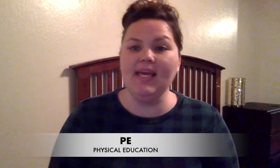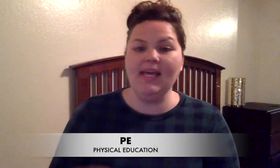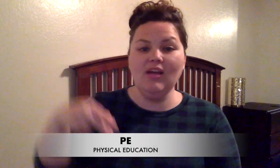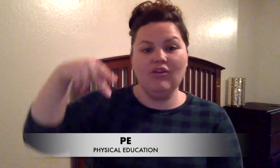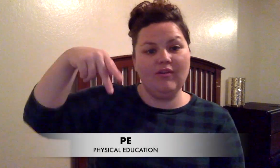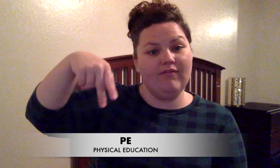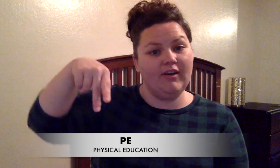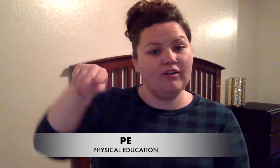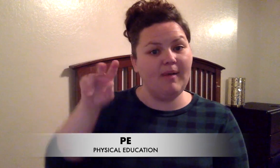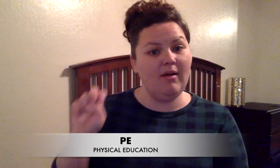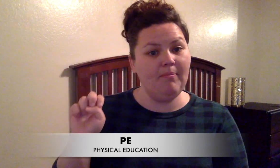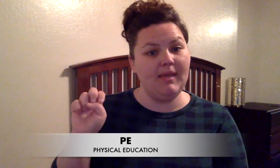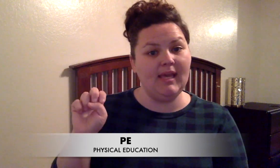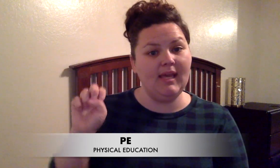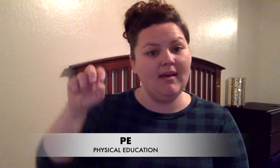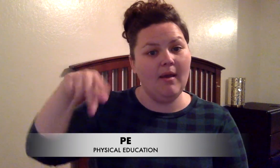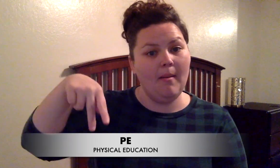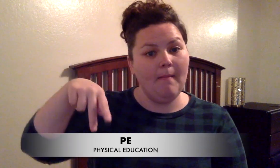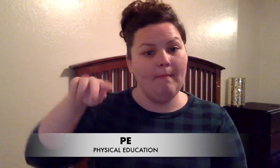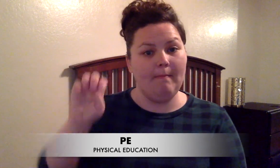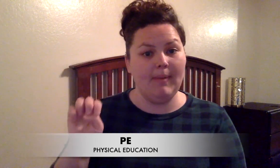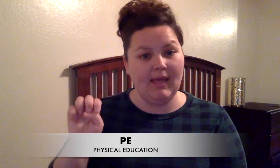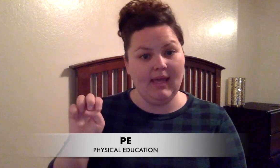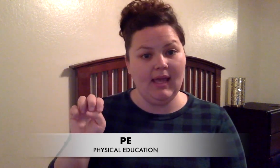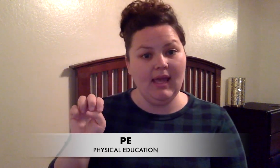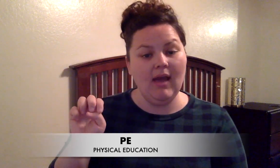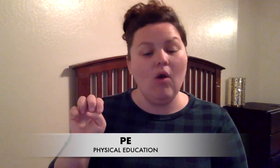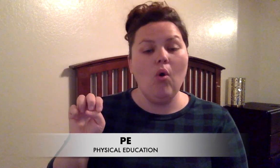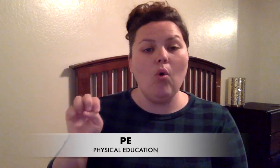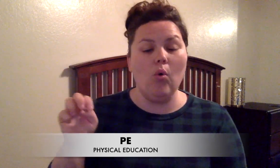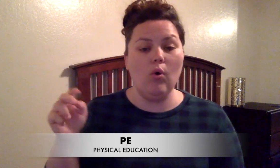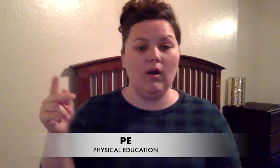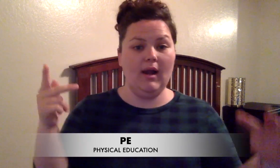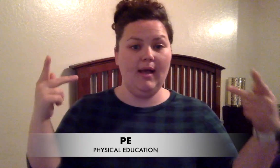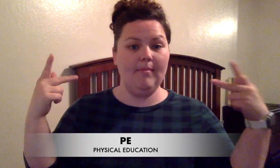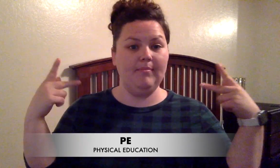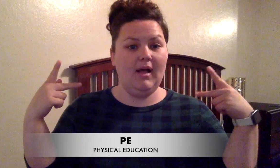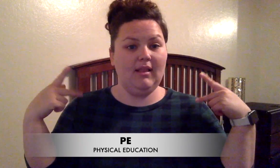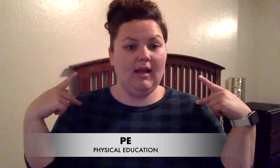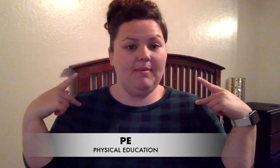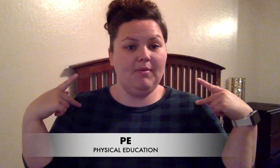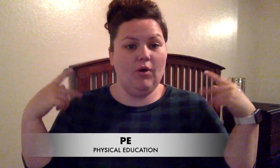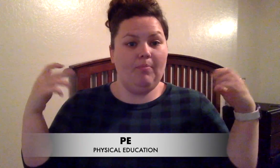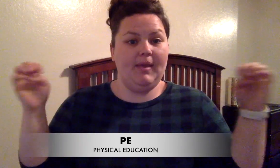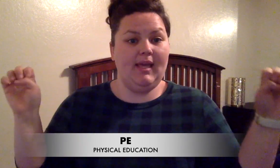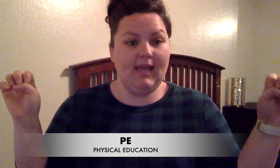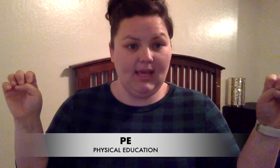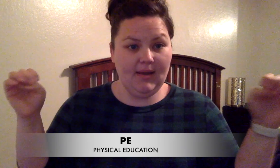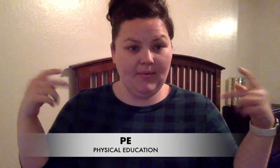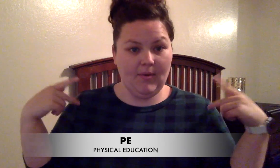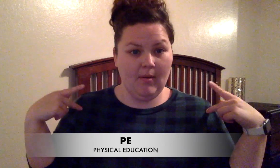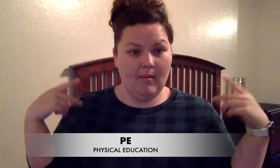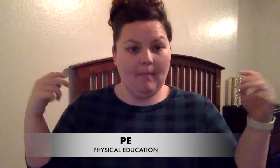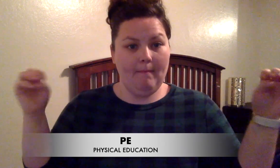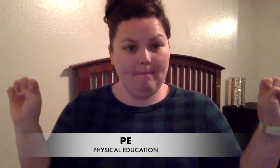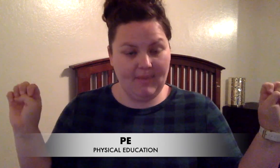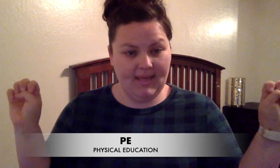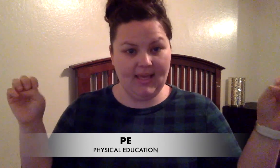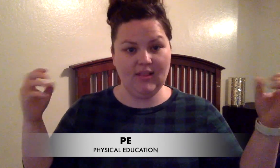PE, you can finger spell, PE, PE, or a lot of people go PE. The